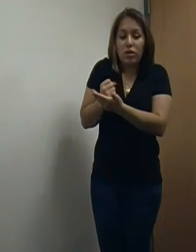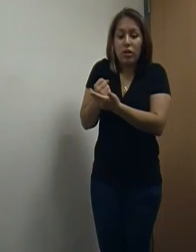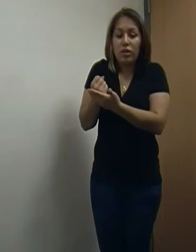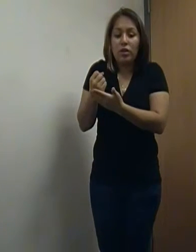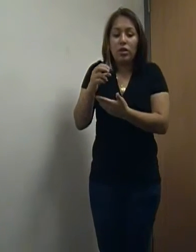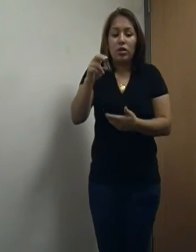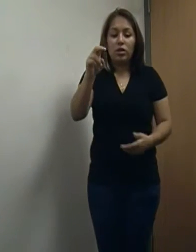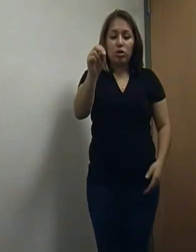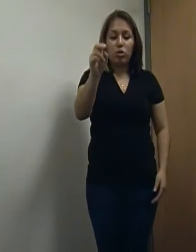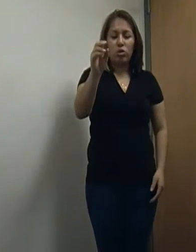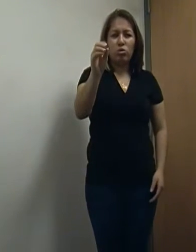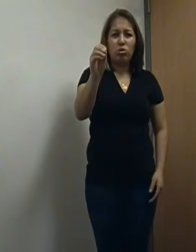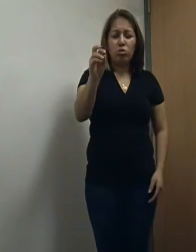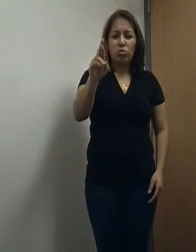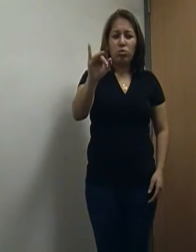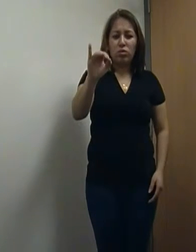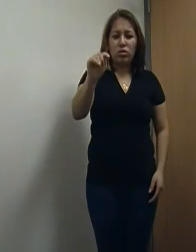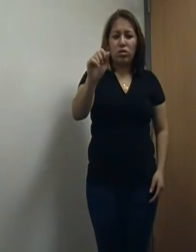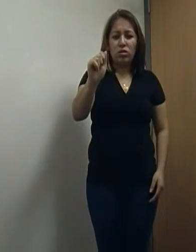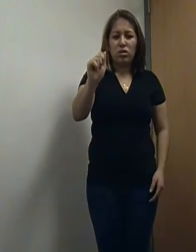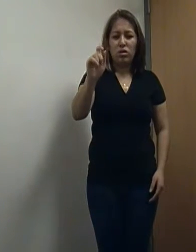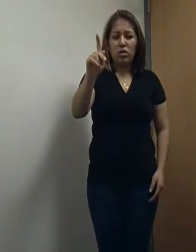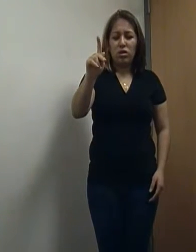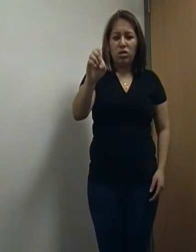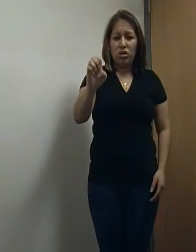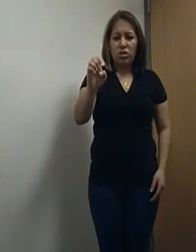Noritake coffee set, which I still have today.